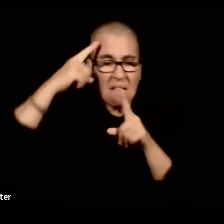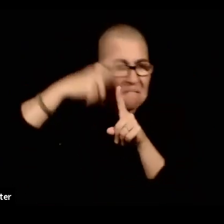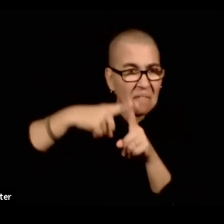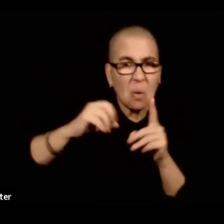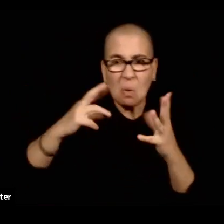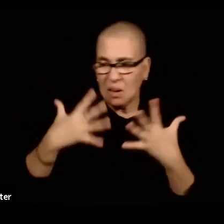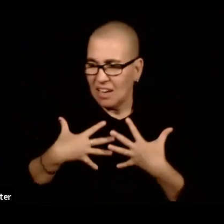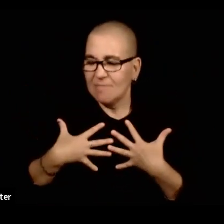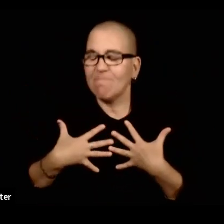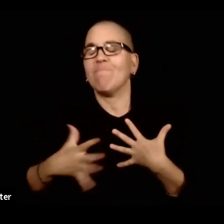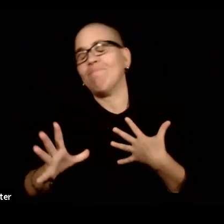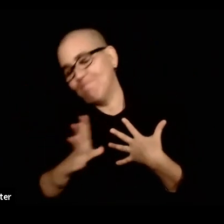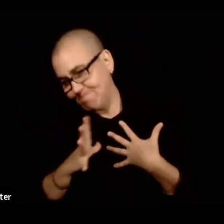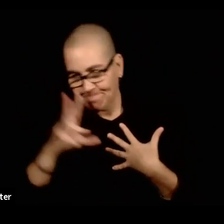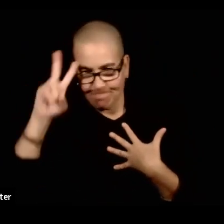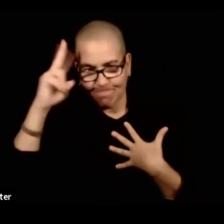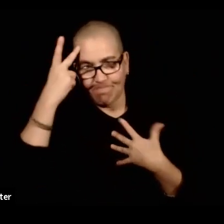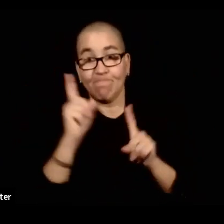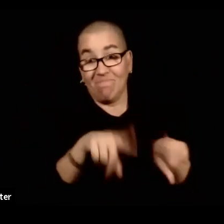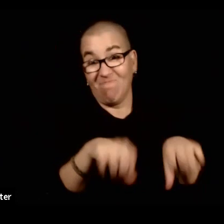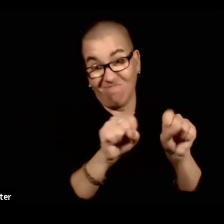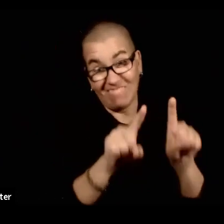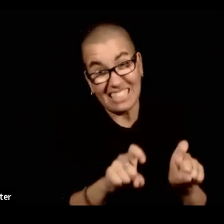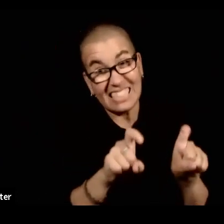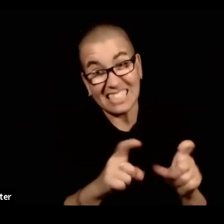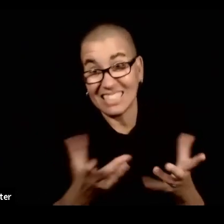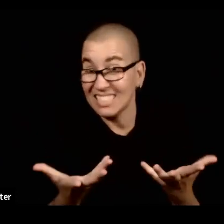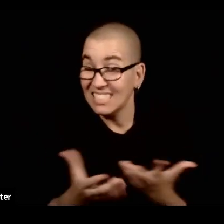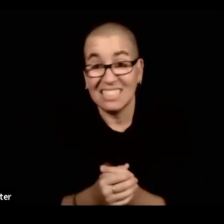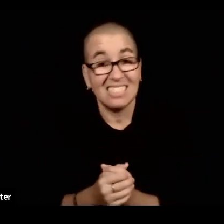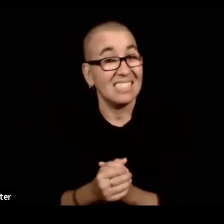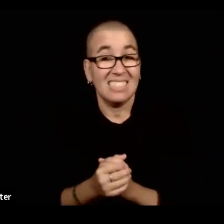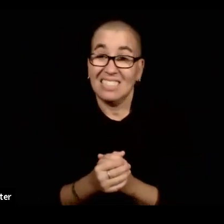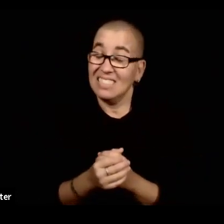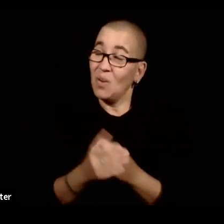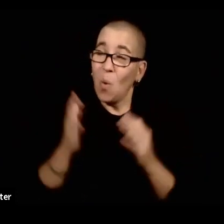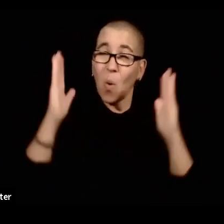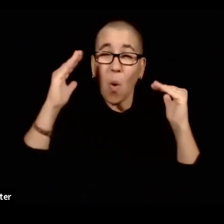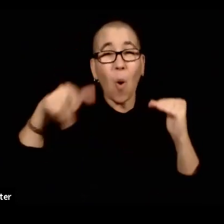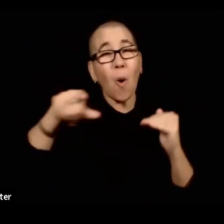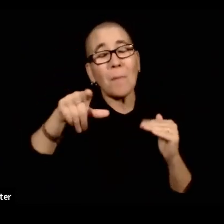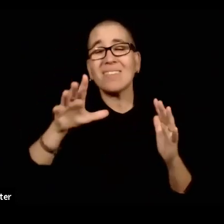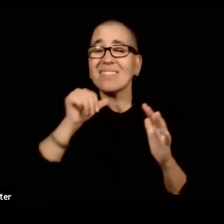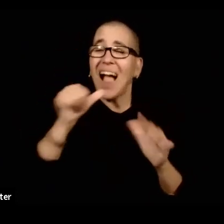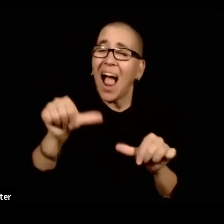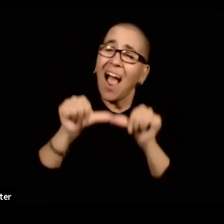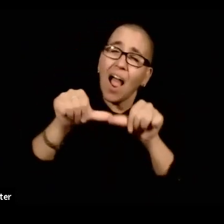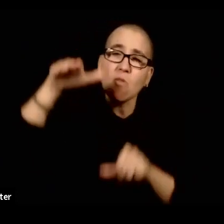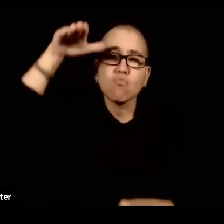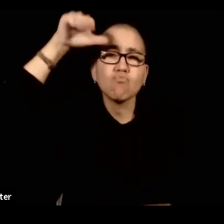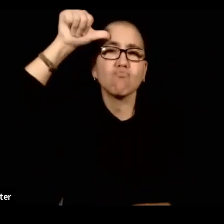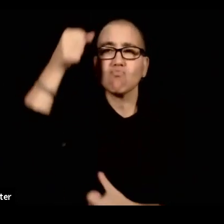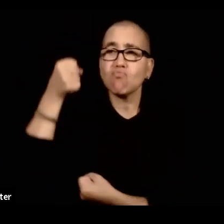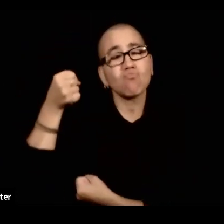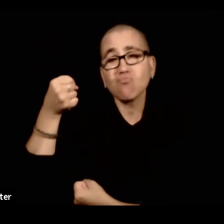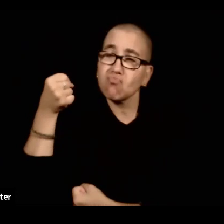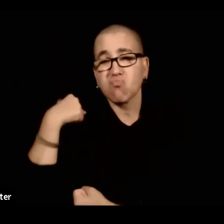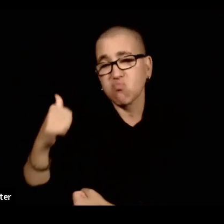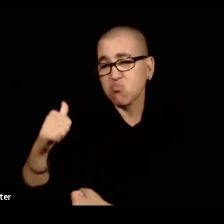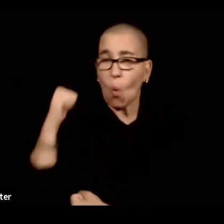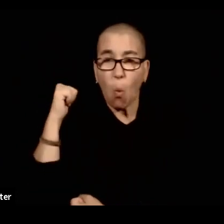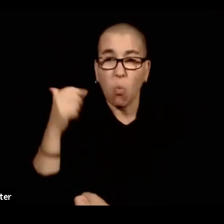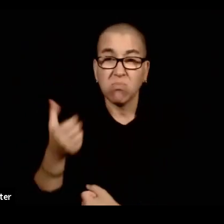any validity to the cautions that were expressed about the event. But Chris, what would you add? Yeah, no, that I was